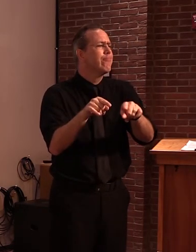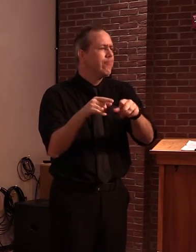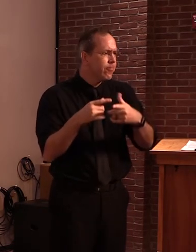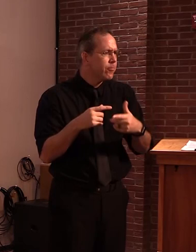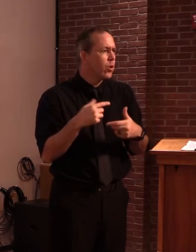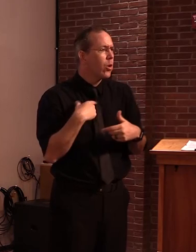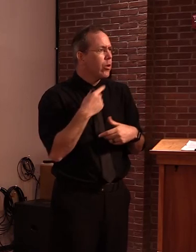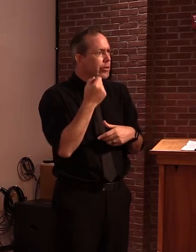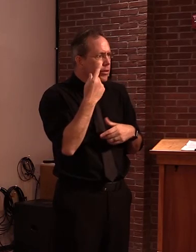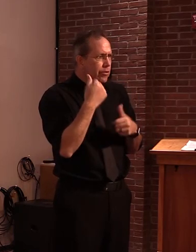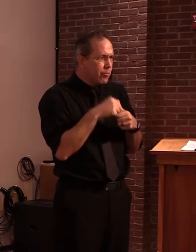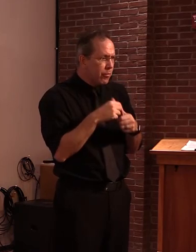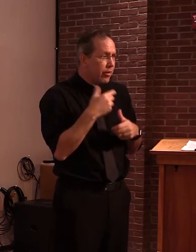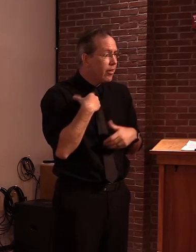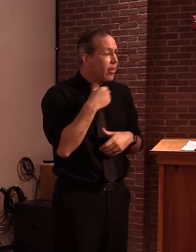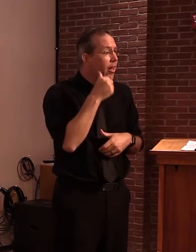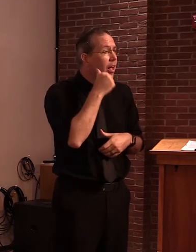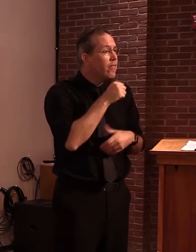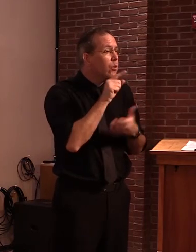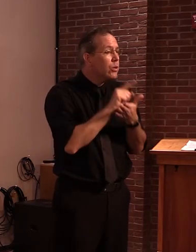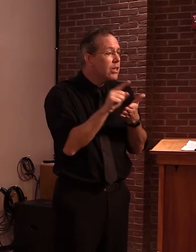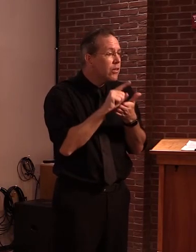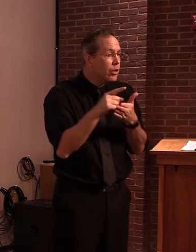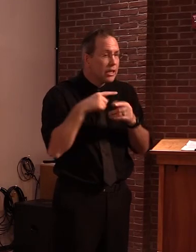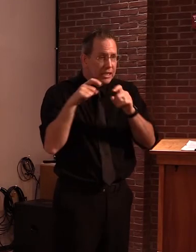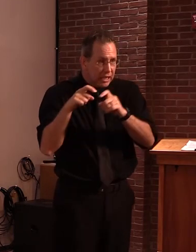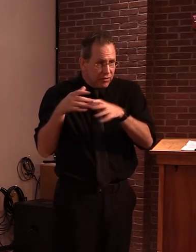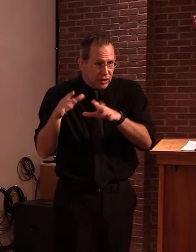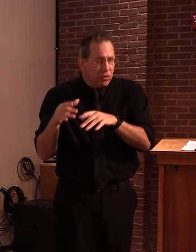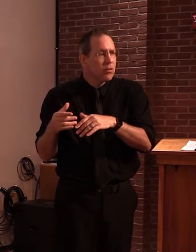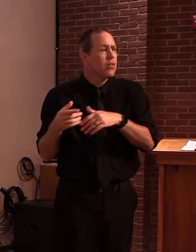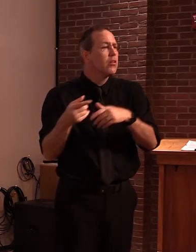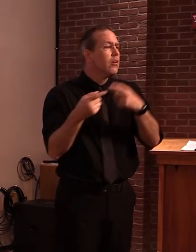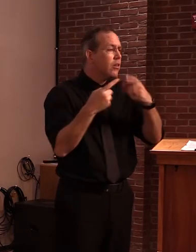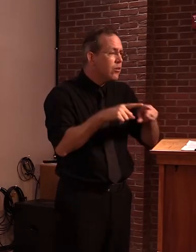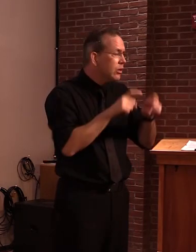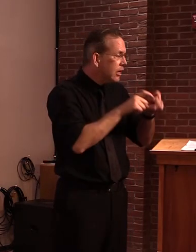every week. And that's staff